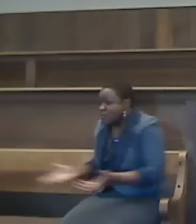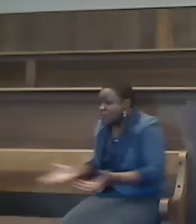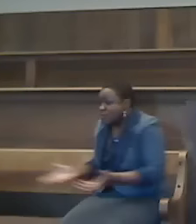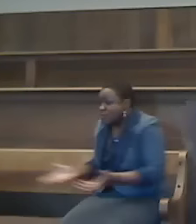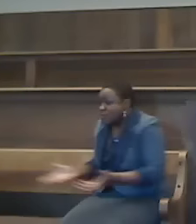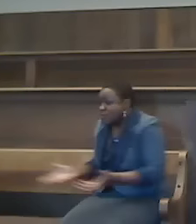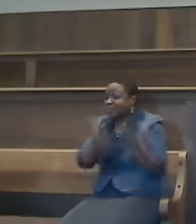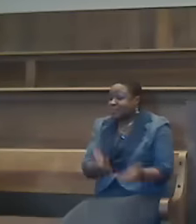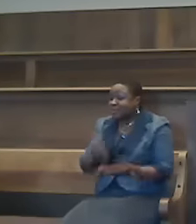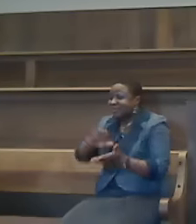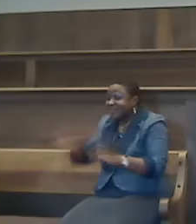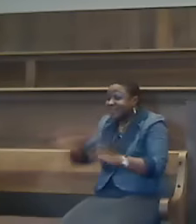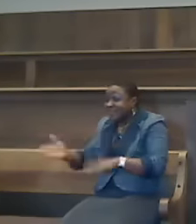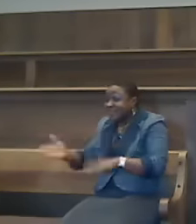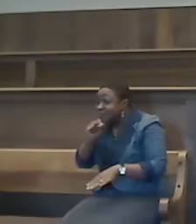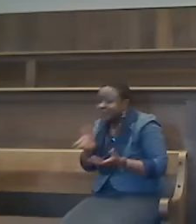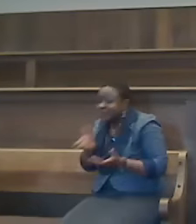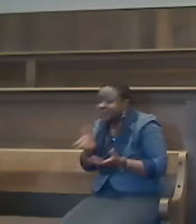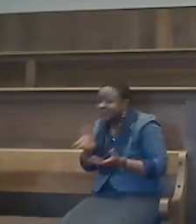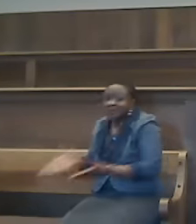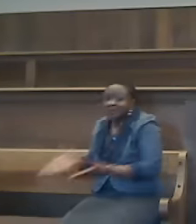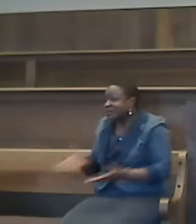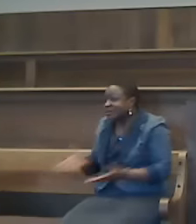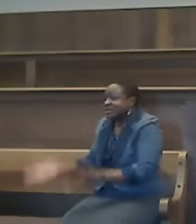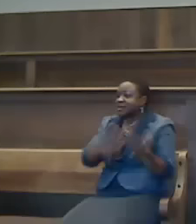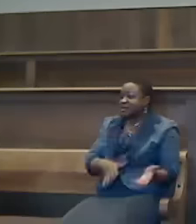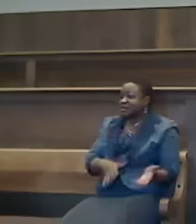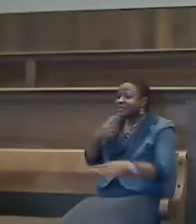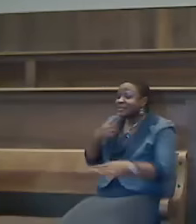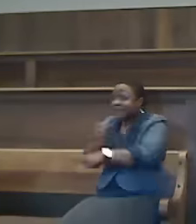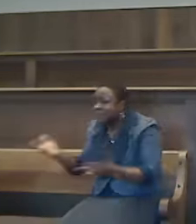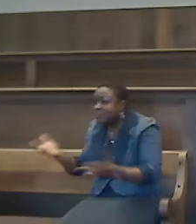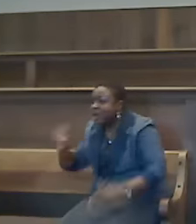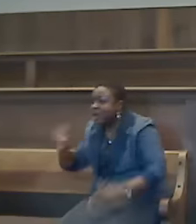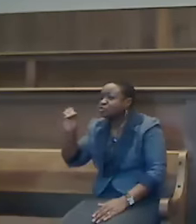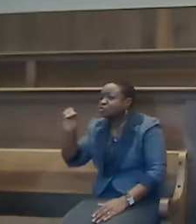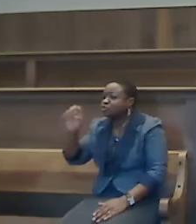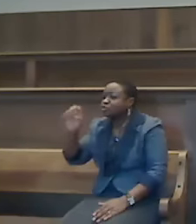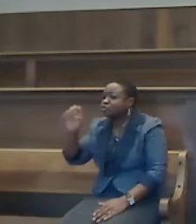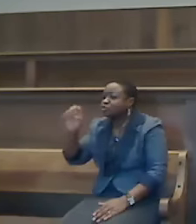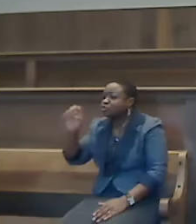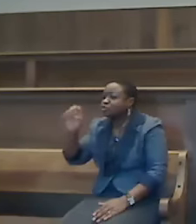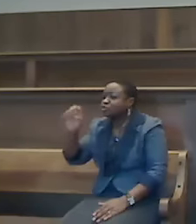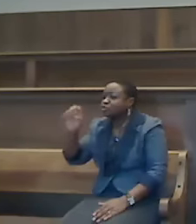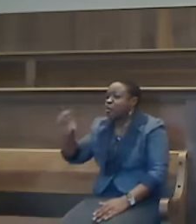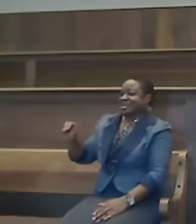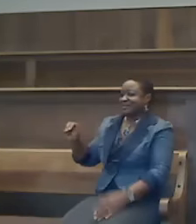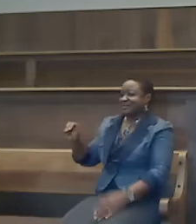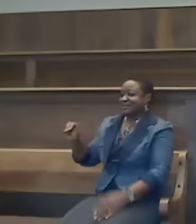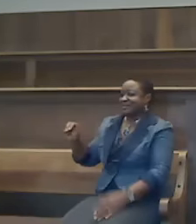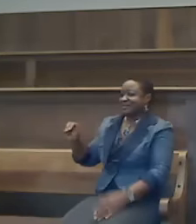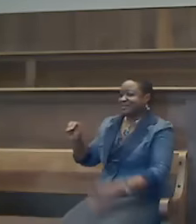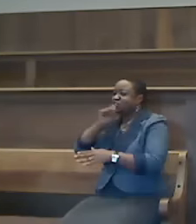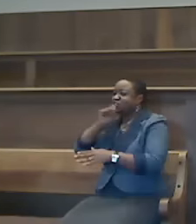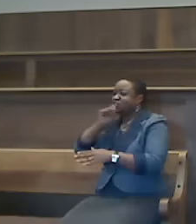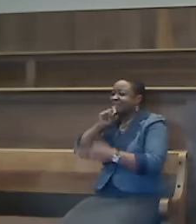And they blamed it on Joel Salatin's outdoor chickens. They said that the red-winged blackbirds picked